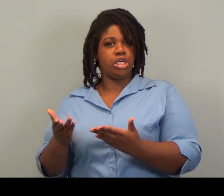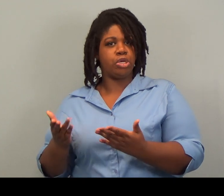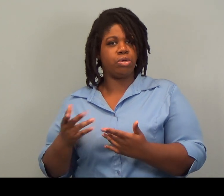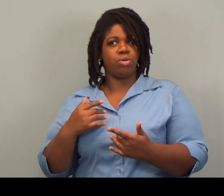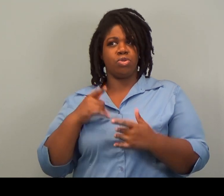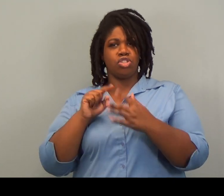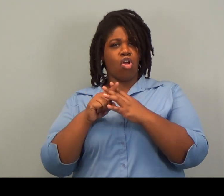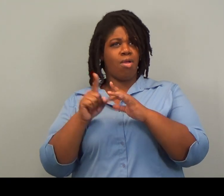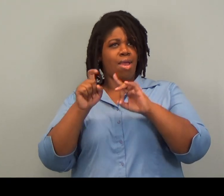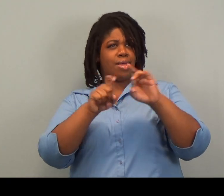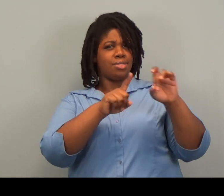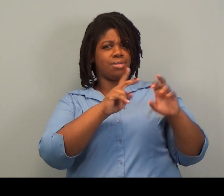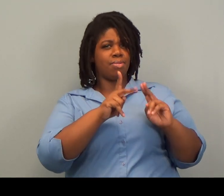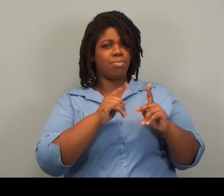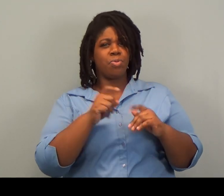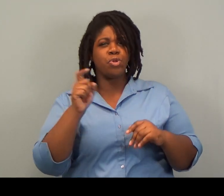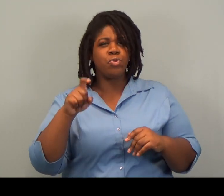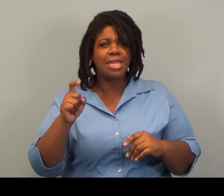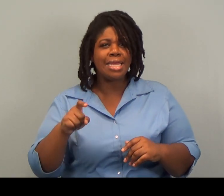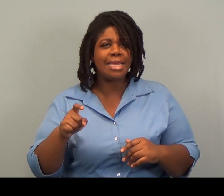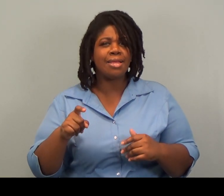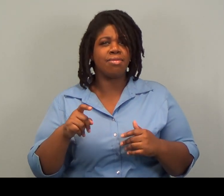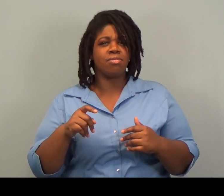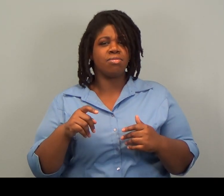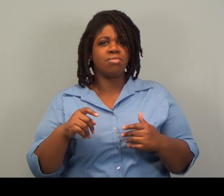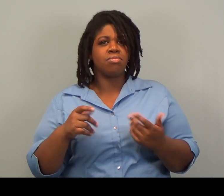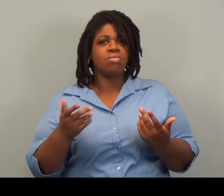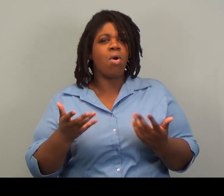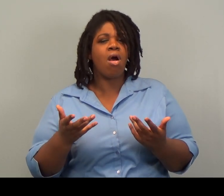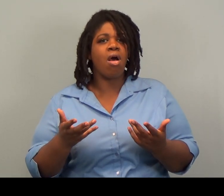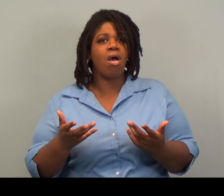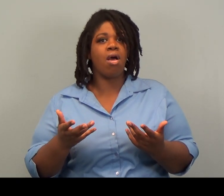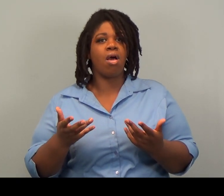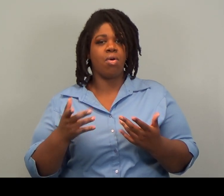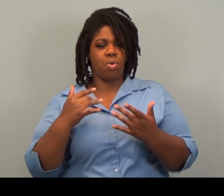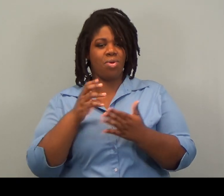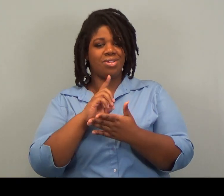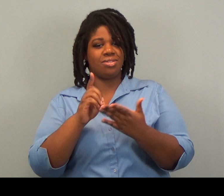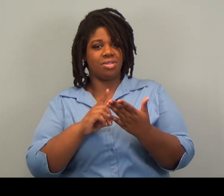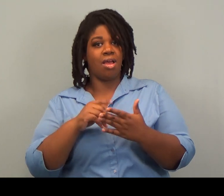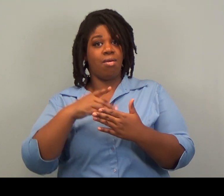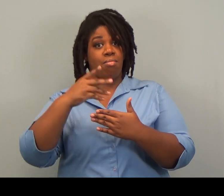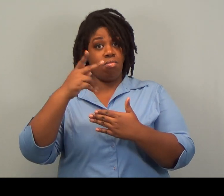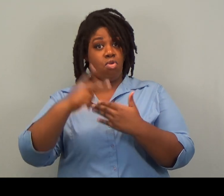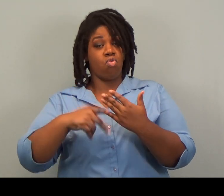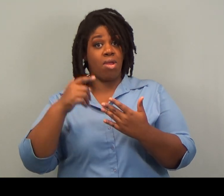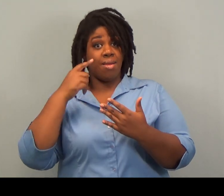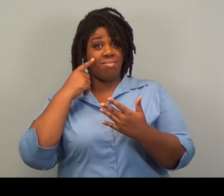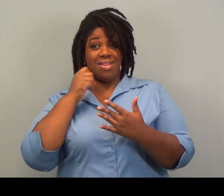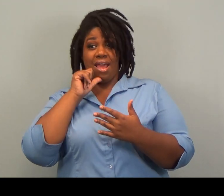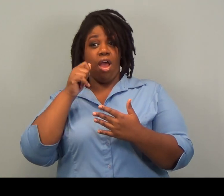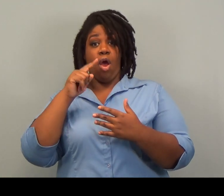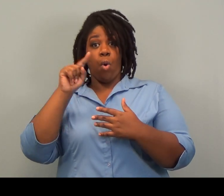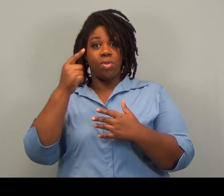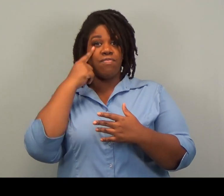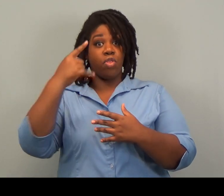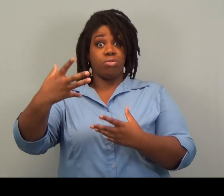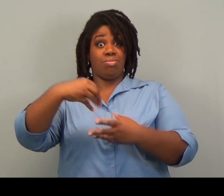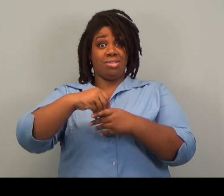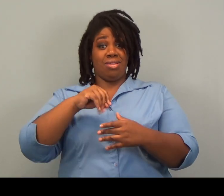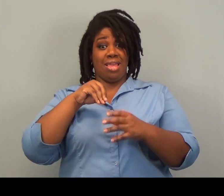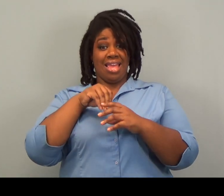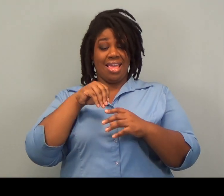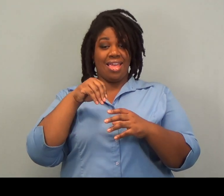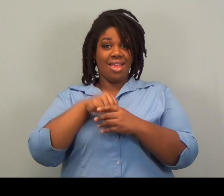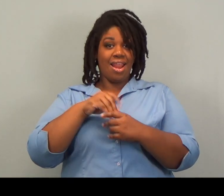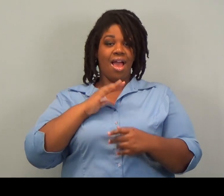there? And designing a program not just for our participants. I want to make sure that it's available to the community at large. So trying to